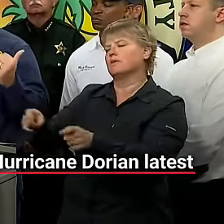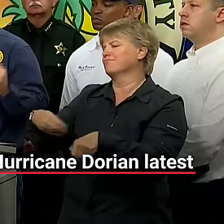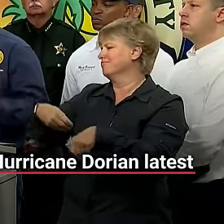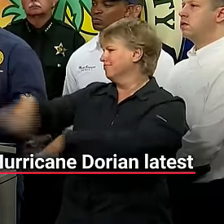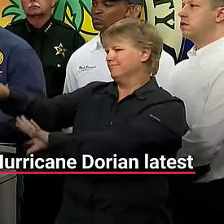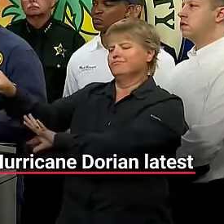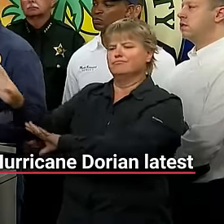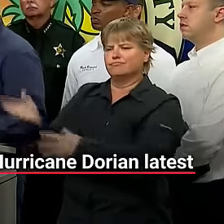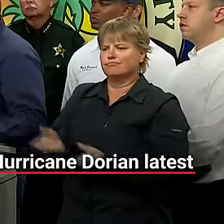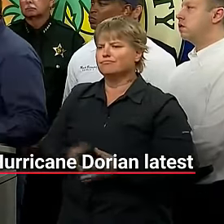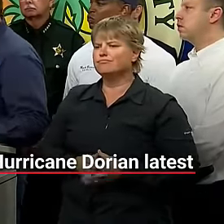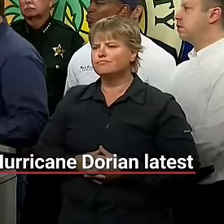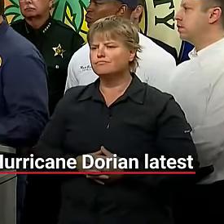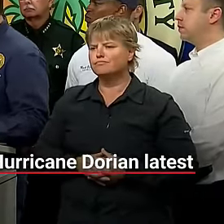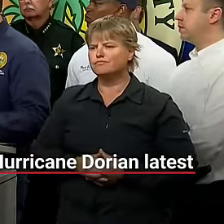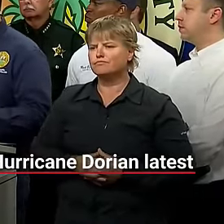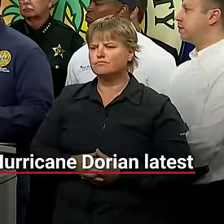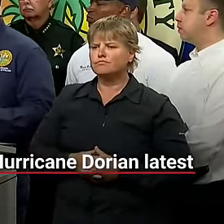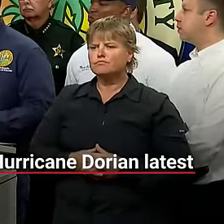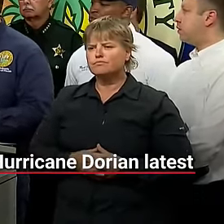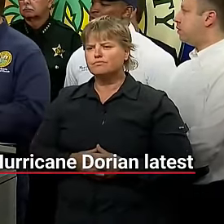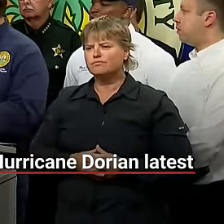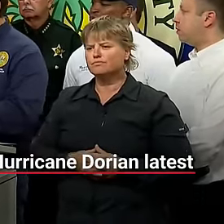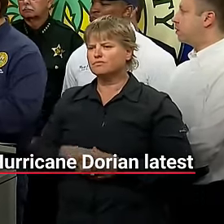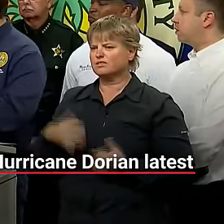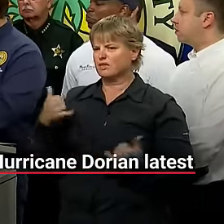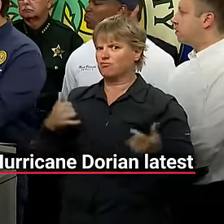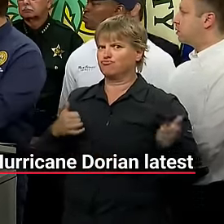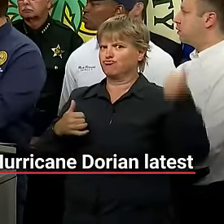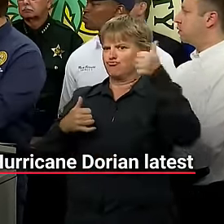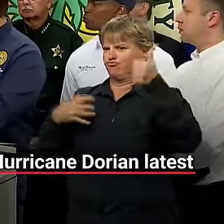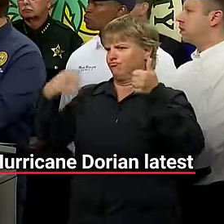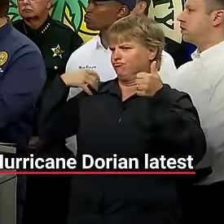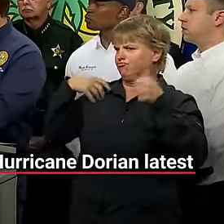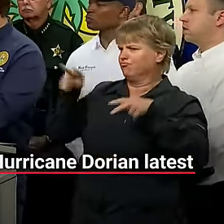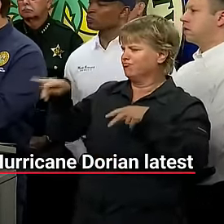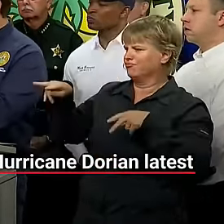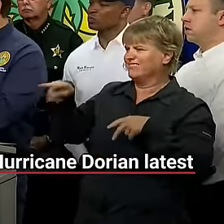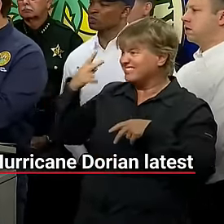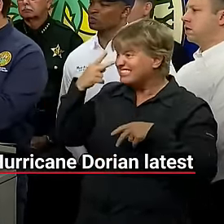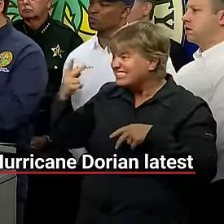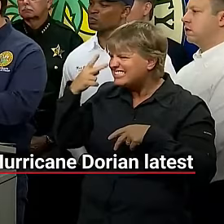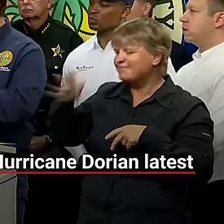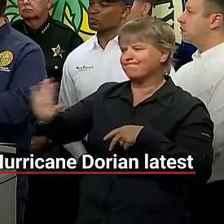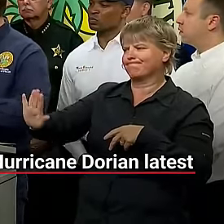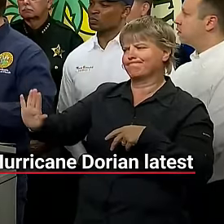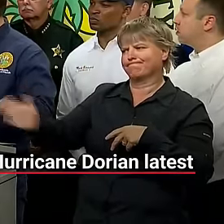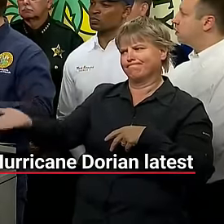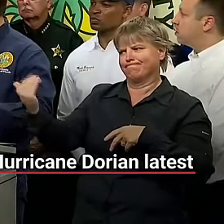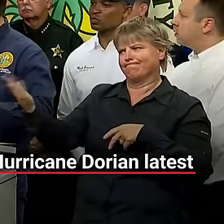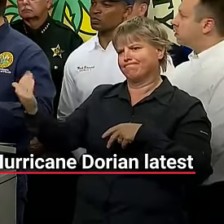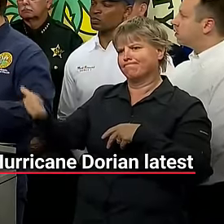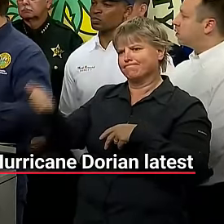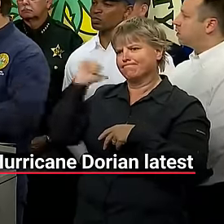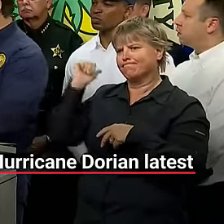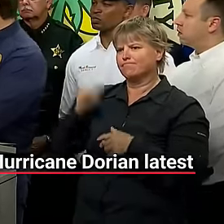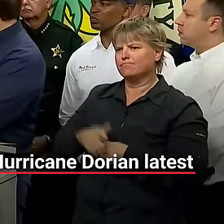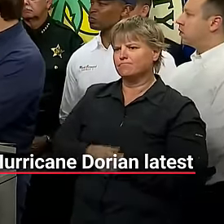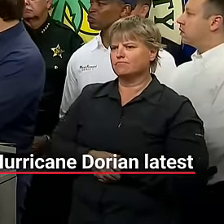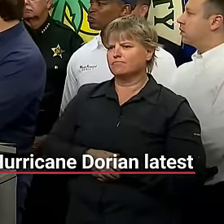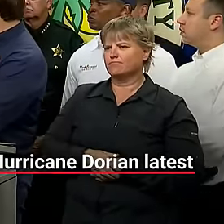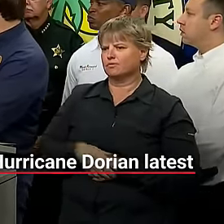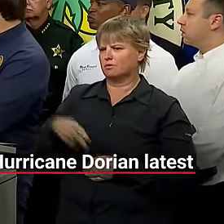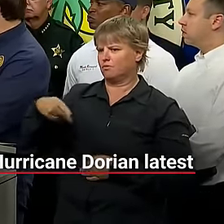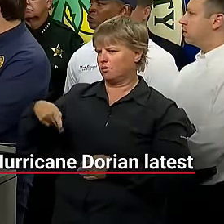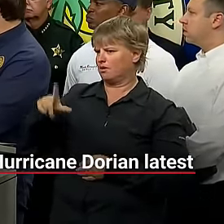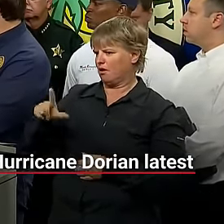We've also had, I mean, where's Eric Szilagyi, FPNL? You know, they've written letters to all the nursing facilities about this. I don't think any